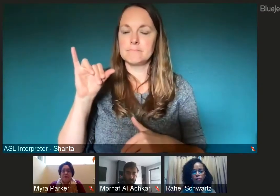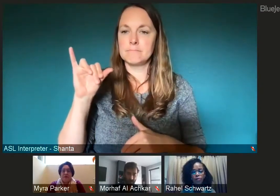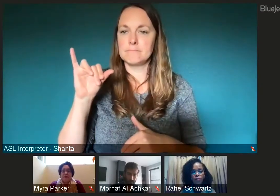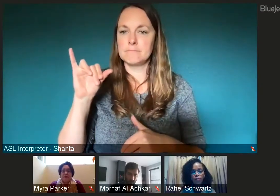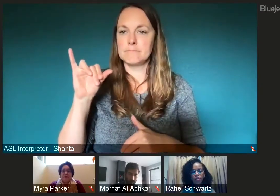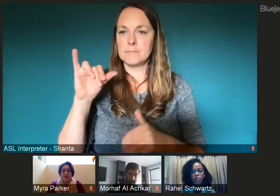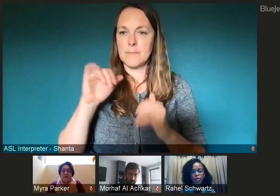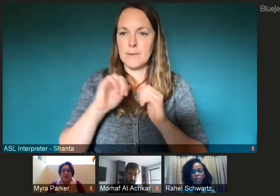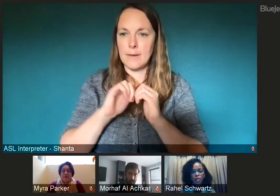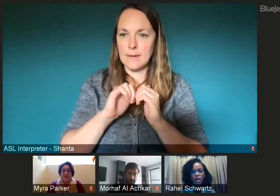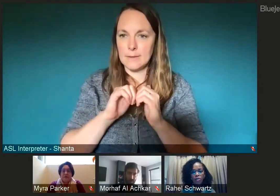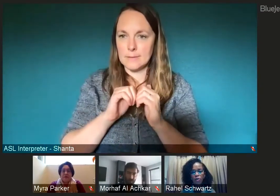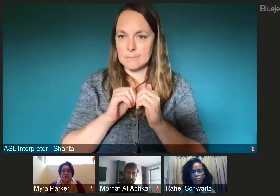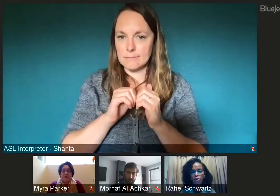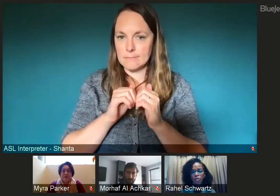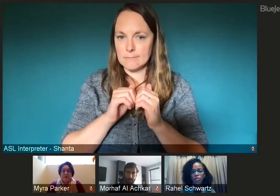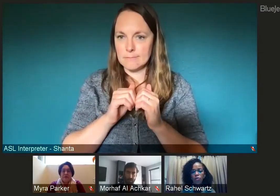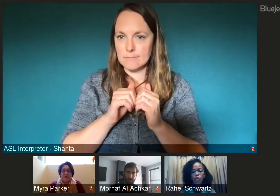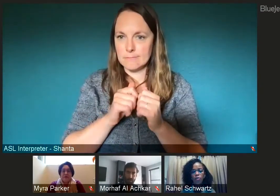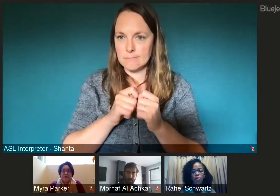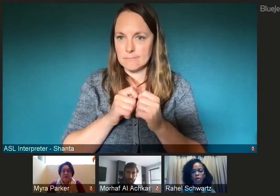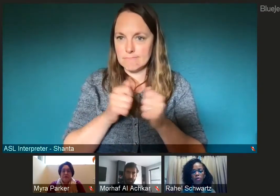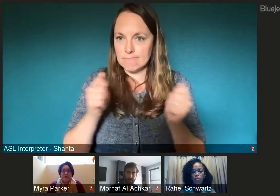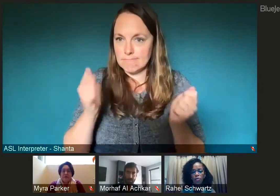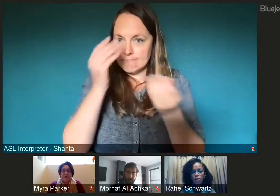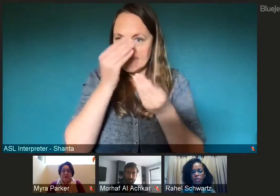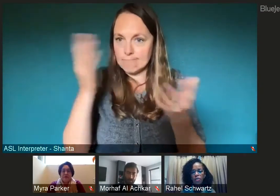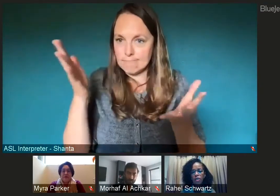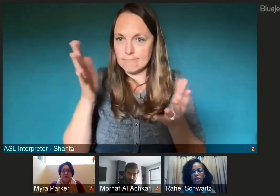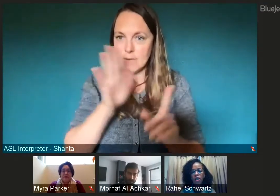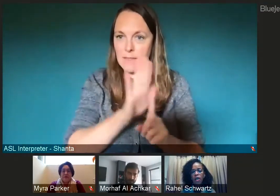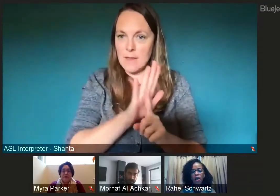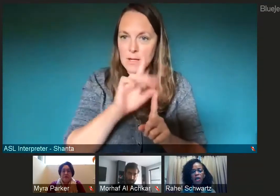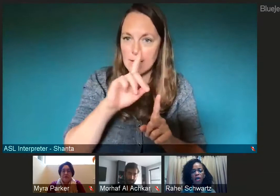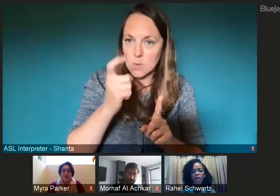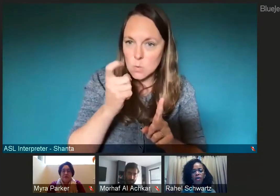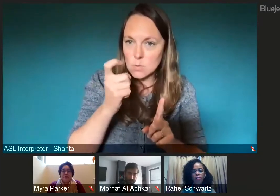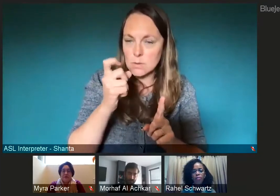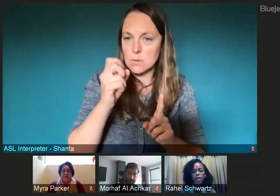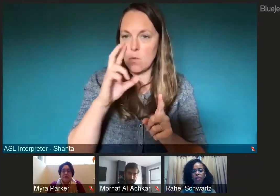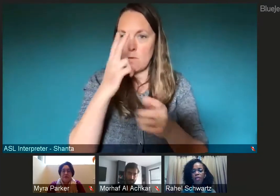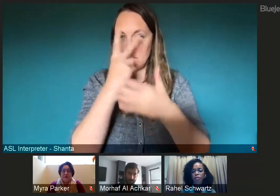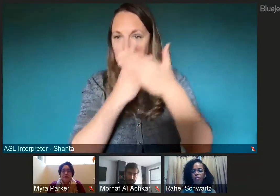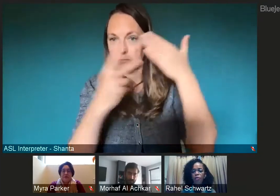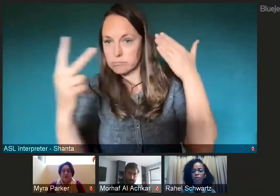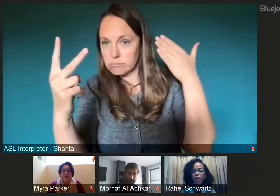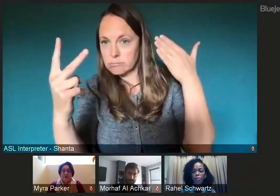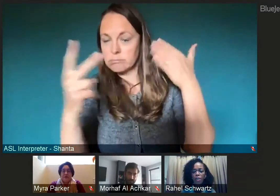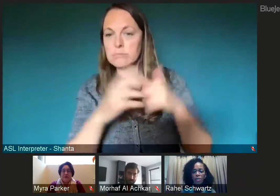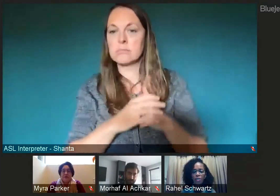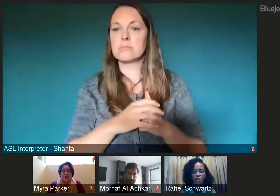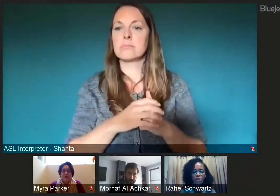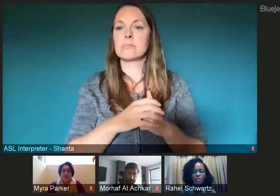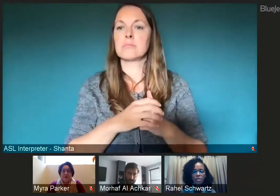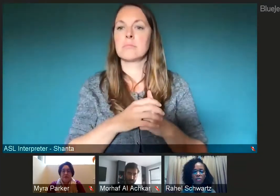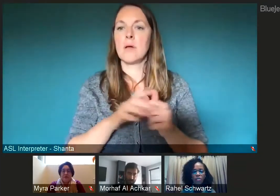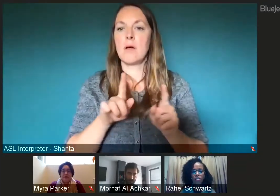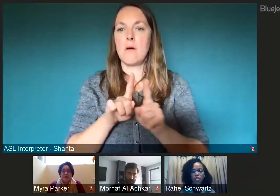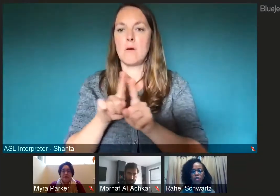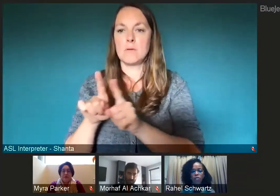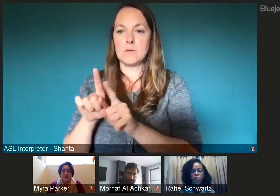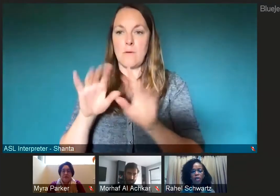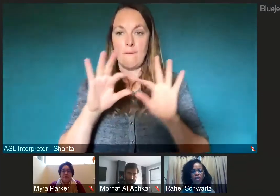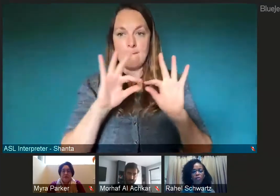disclosure of, their diagnosis or prognosis. And then also family